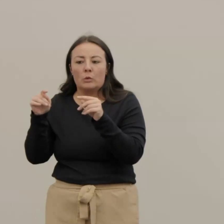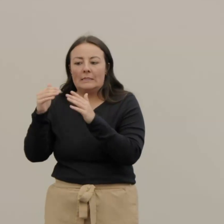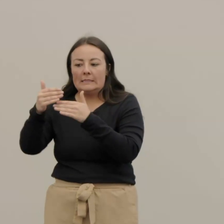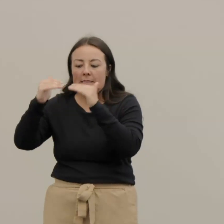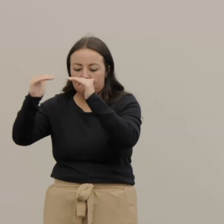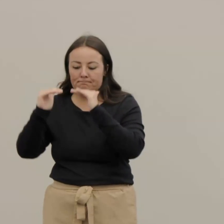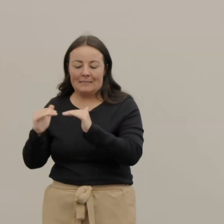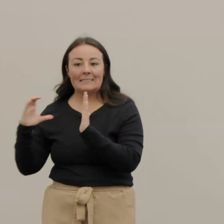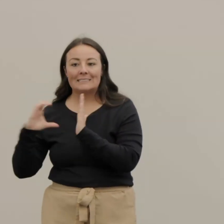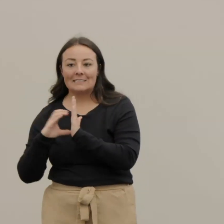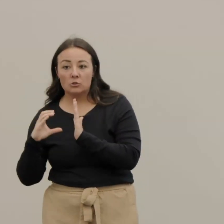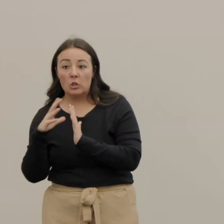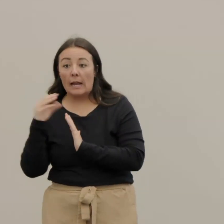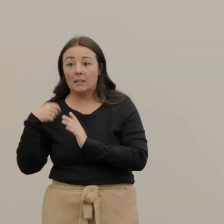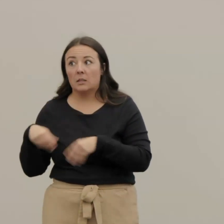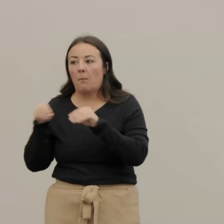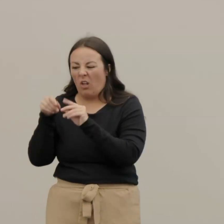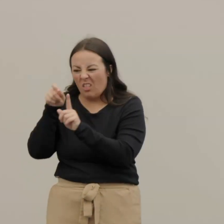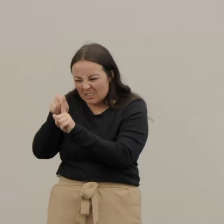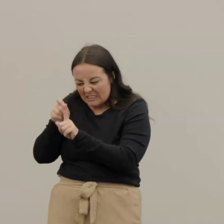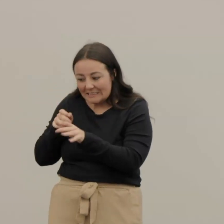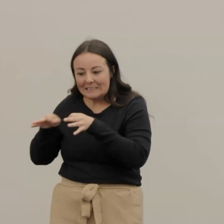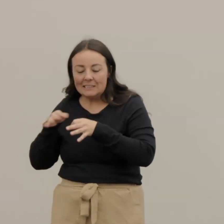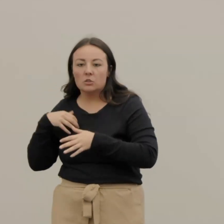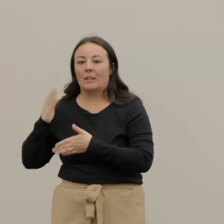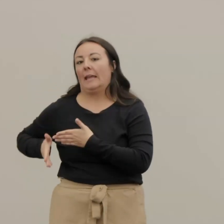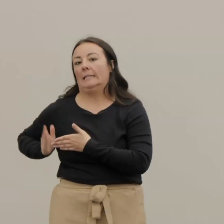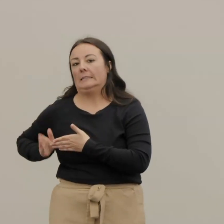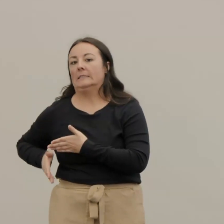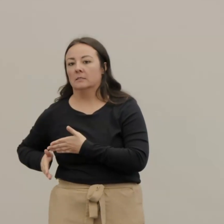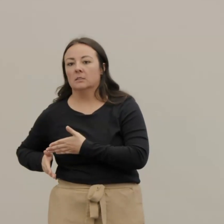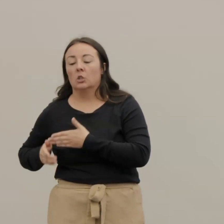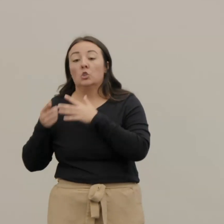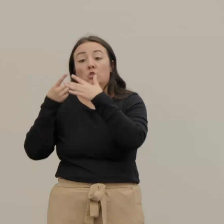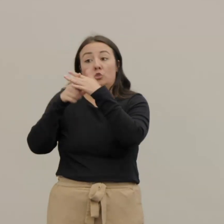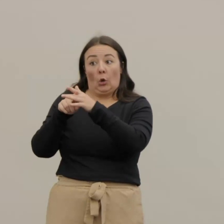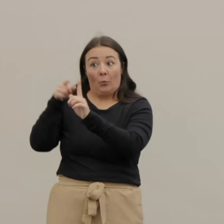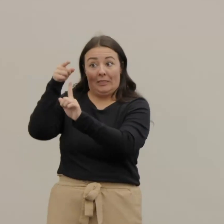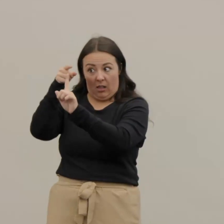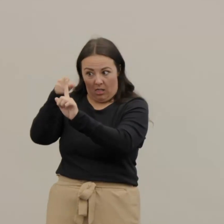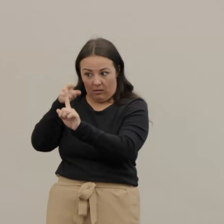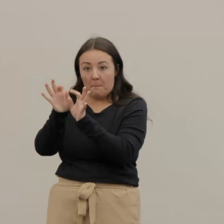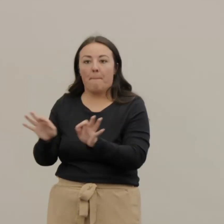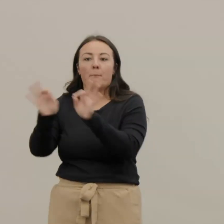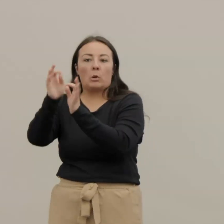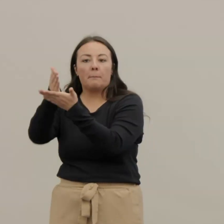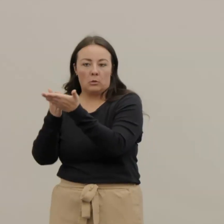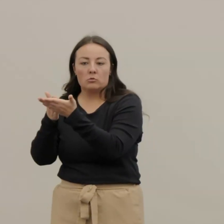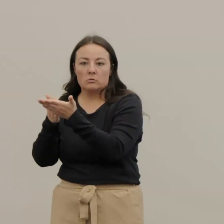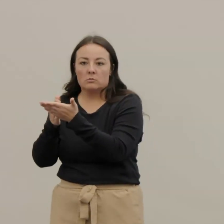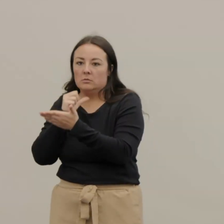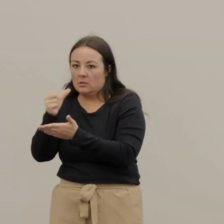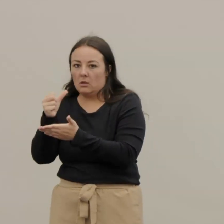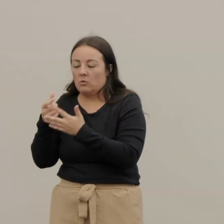minor details towards the end. So start with those key points. Don't bury the lead. You've heard a lot